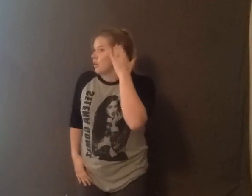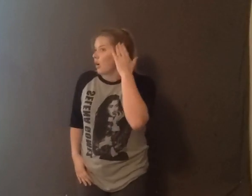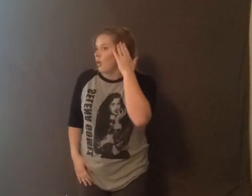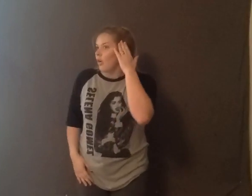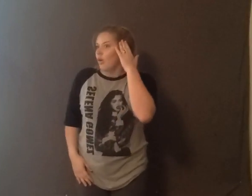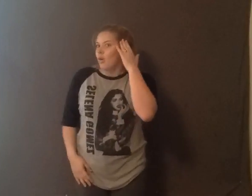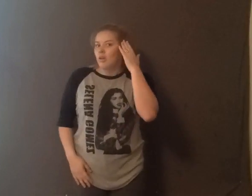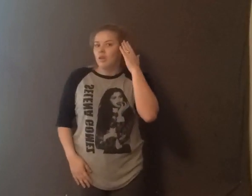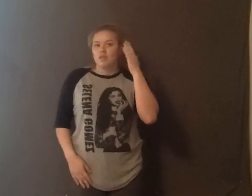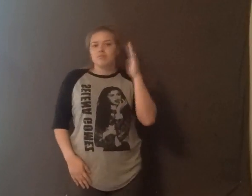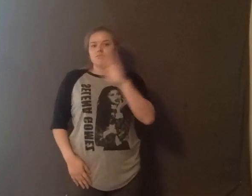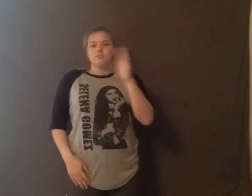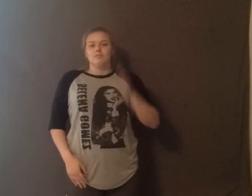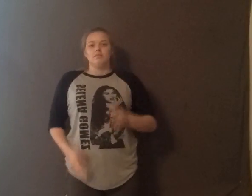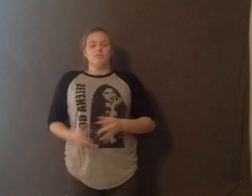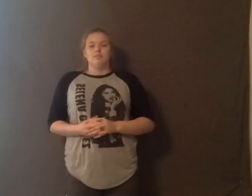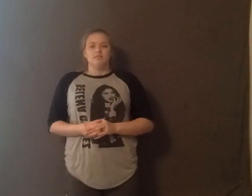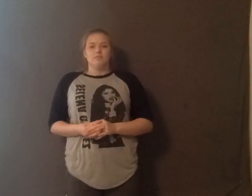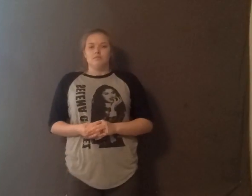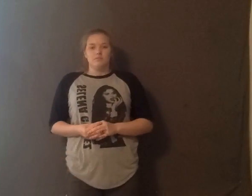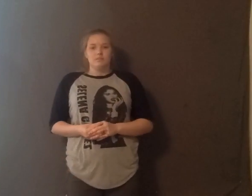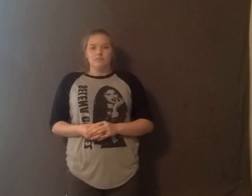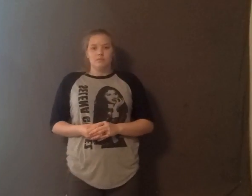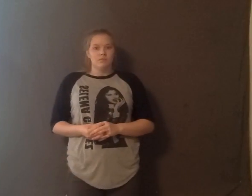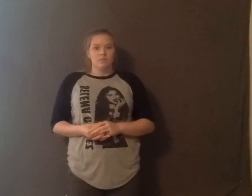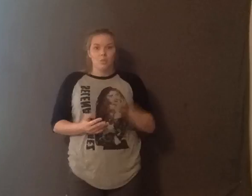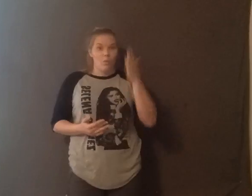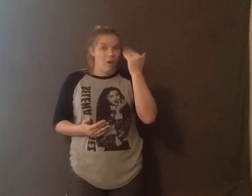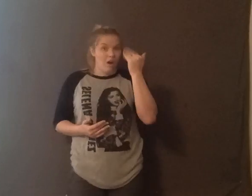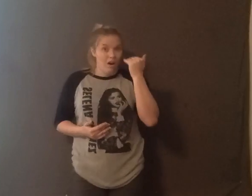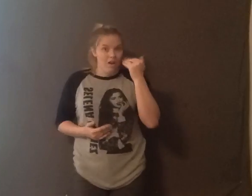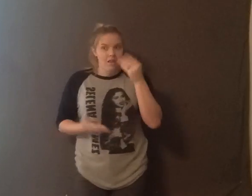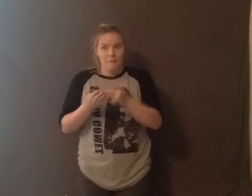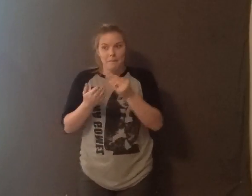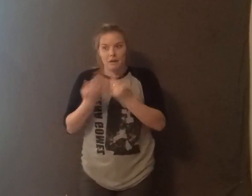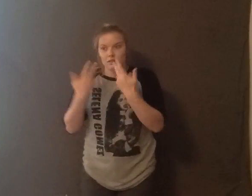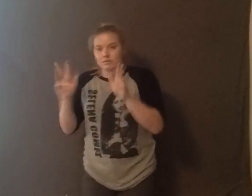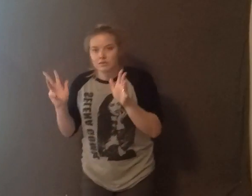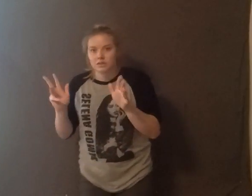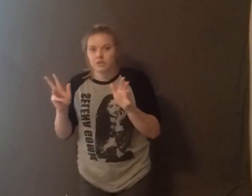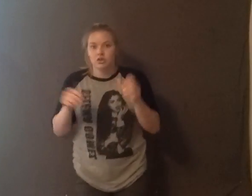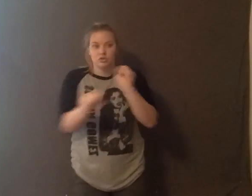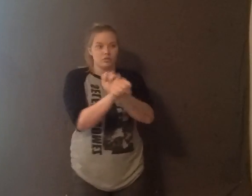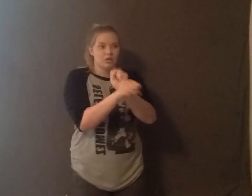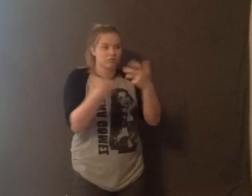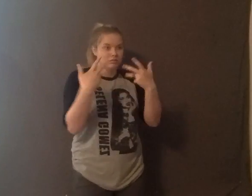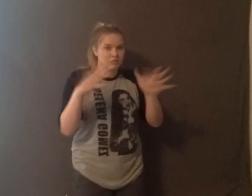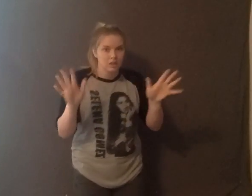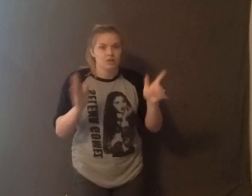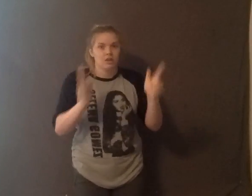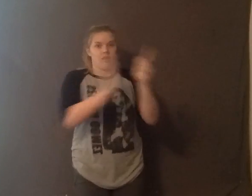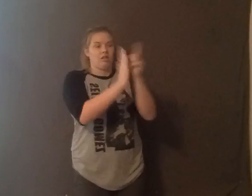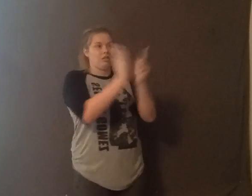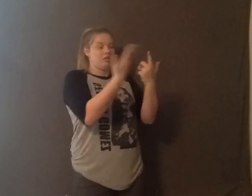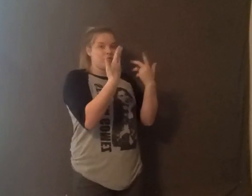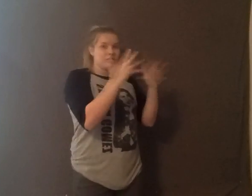these organizations. Well, that would be the end of their funding, that would be the end of their jobs, that would be lawsuits, they would bring the entire catastrophe down